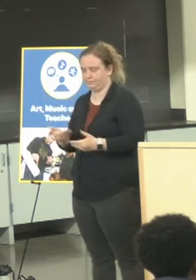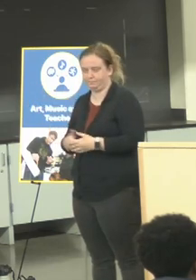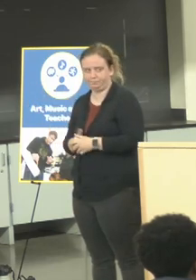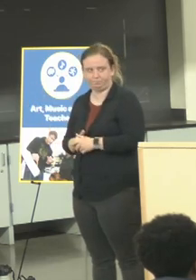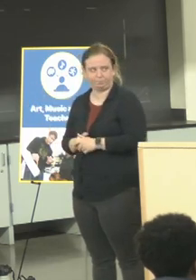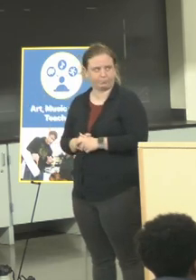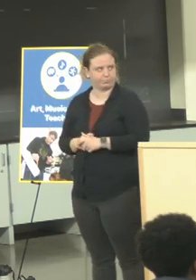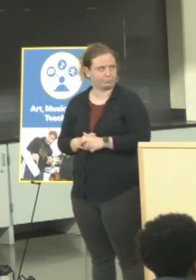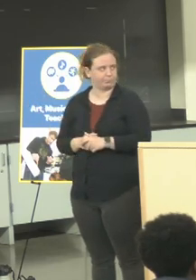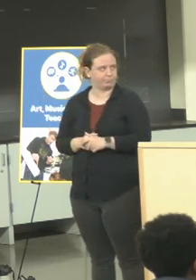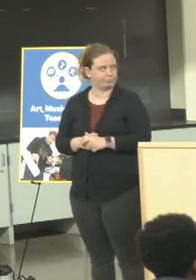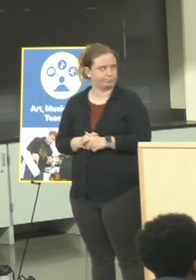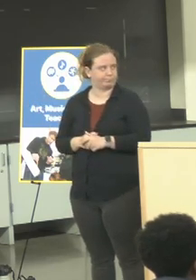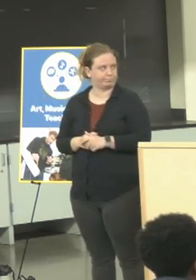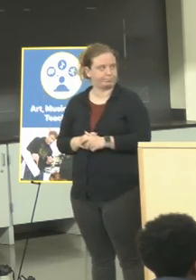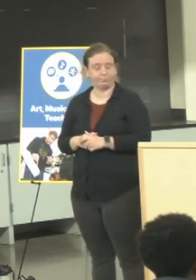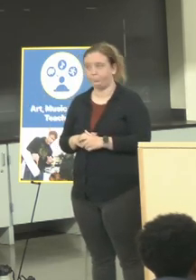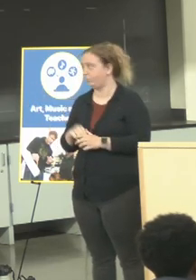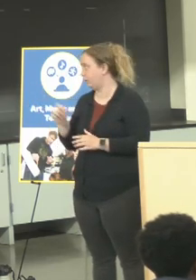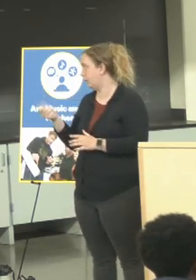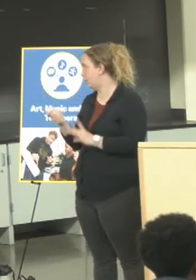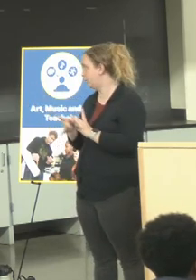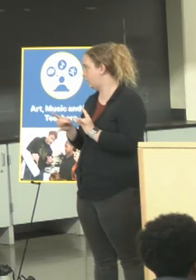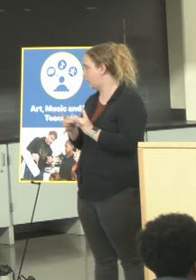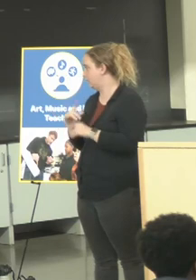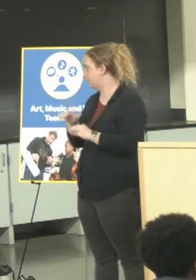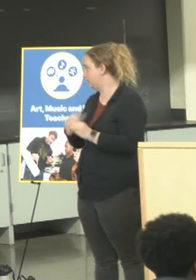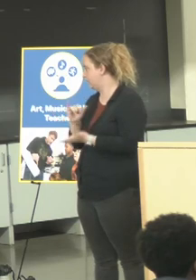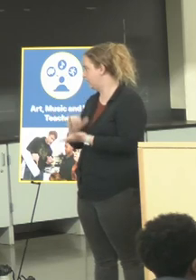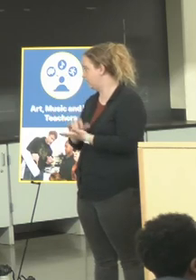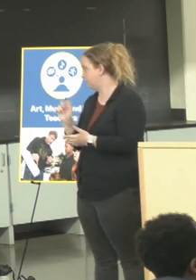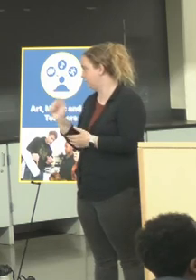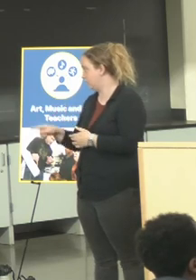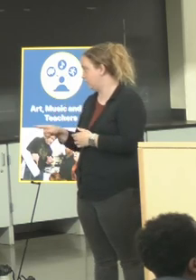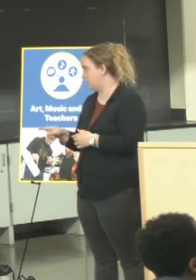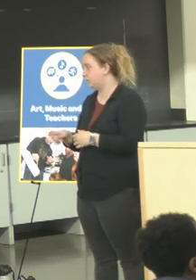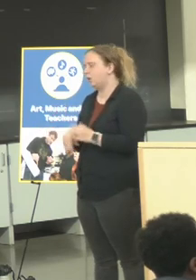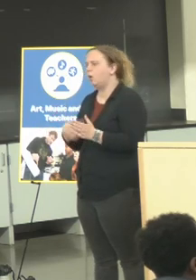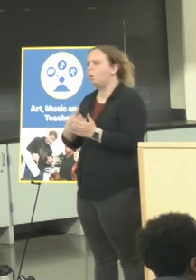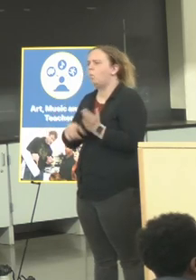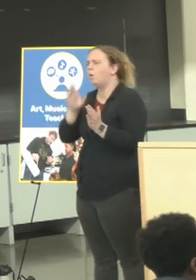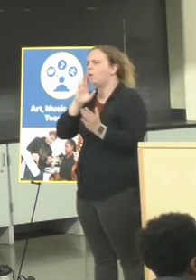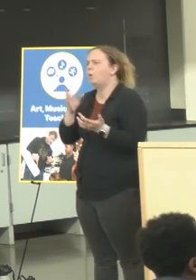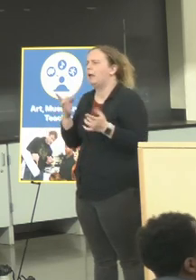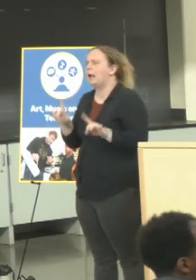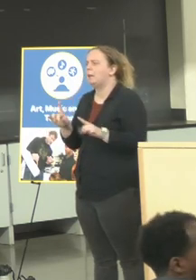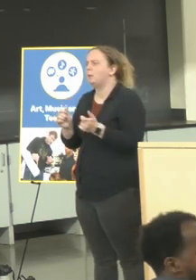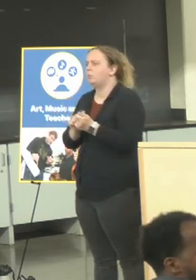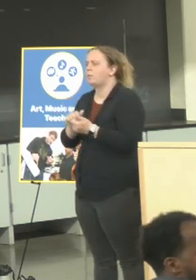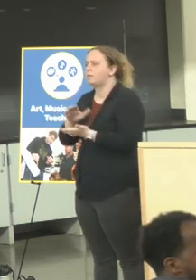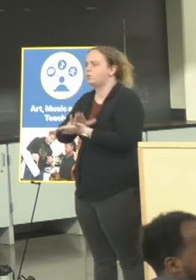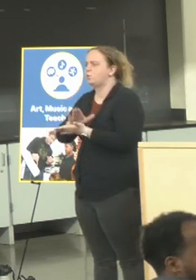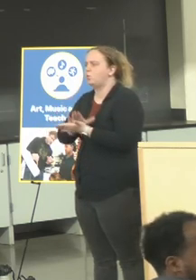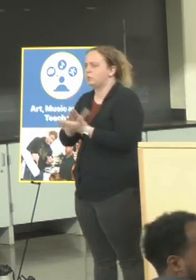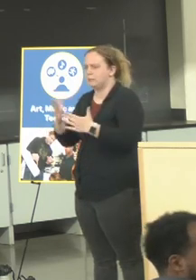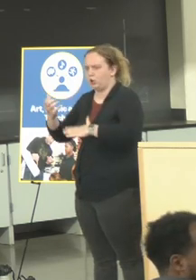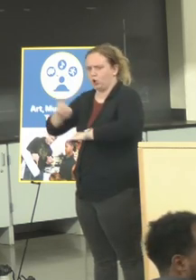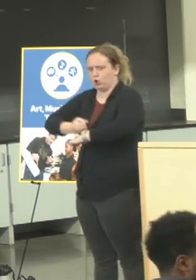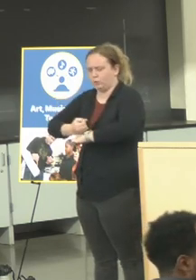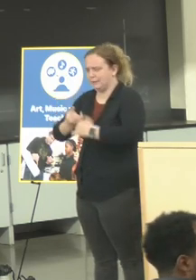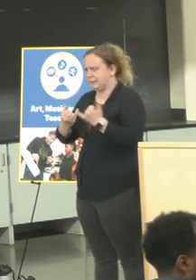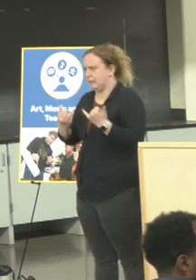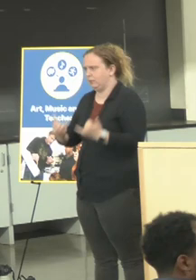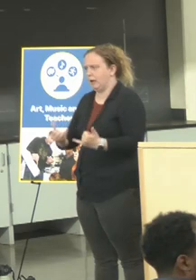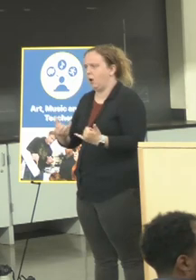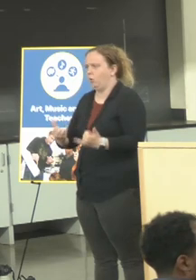Thank you. Any further on that? What is going to happen with the schools that are closing down, and what